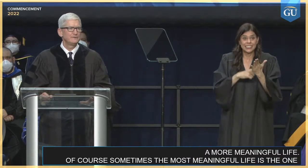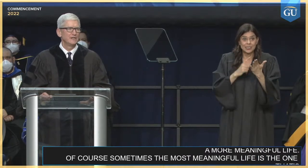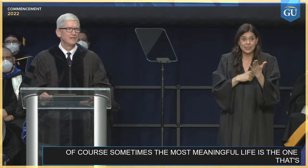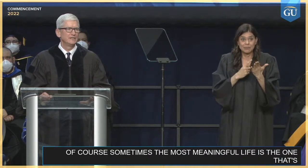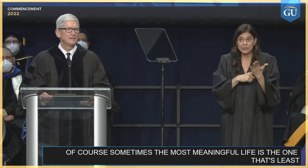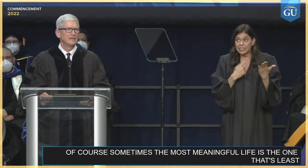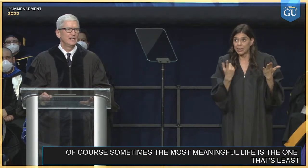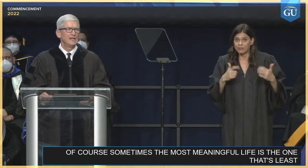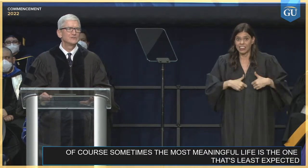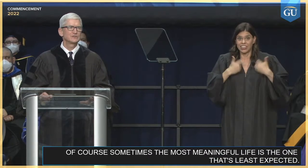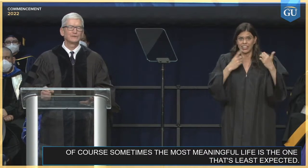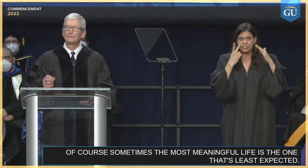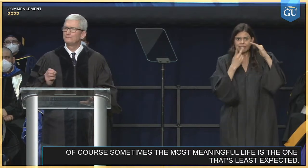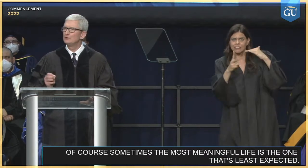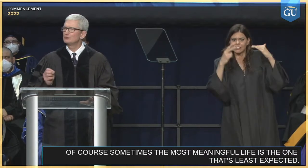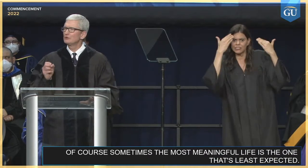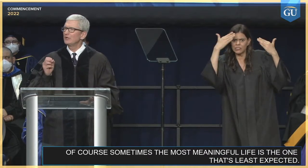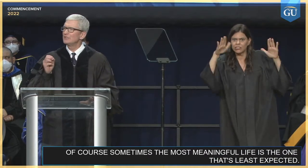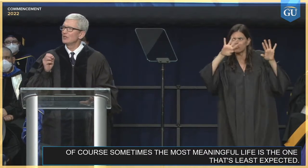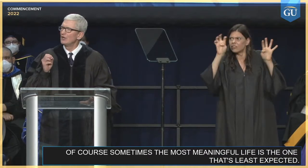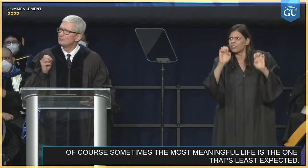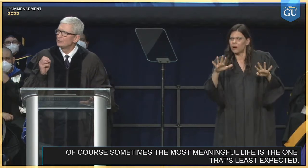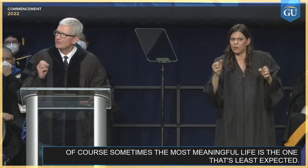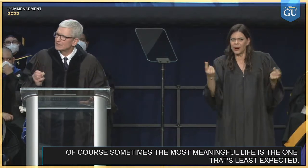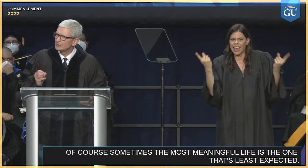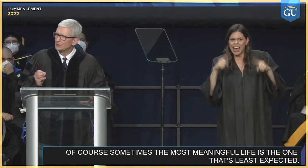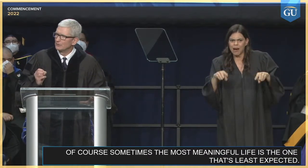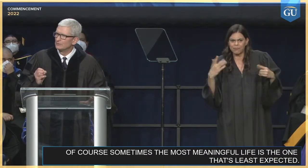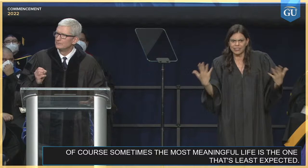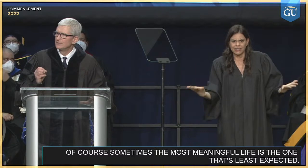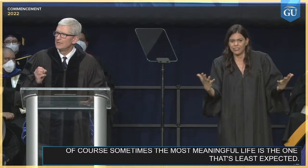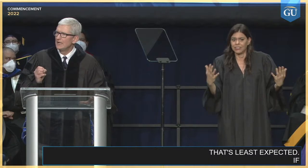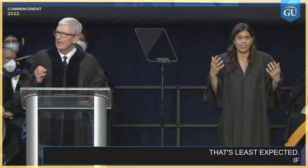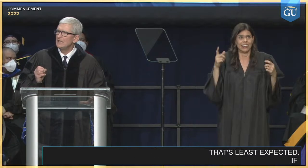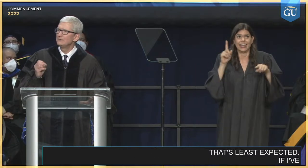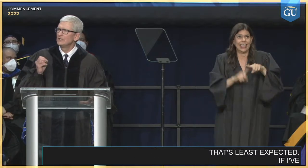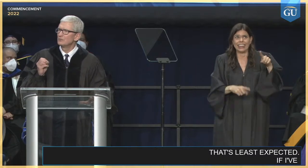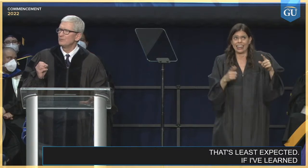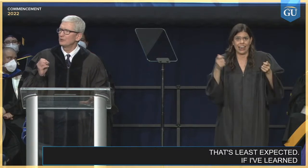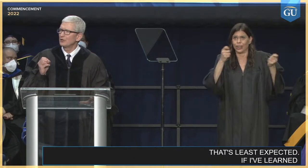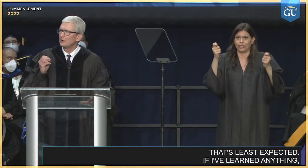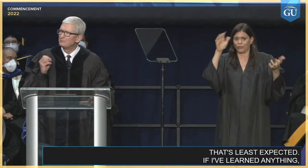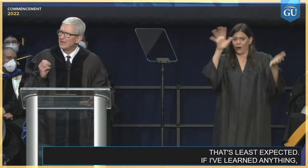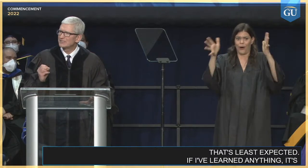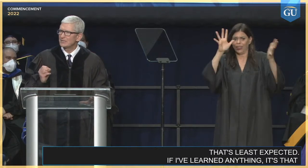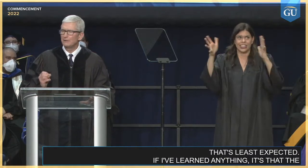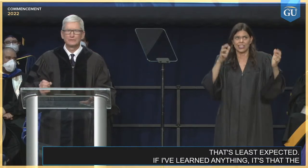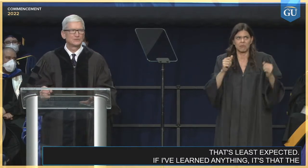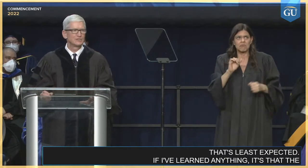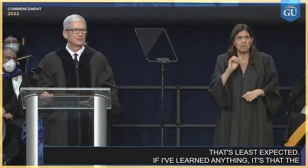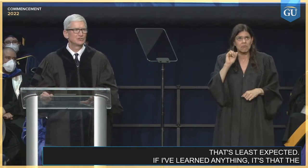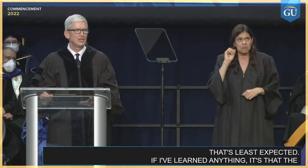anything, it's that the future is unpredictable, even as we put our best efforts into shaping